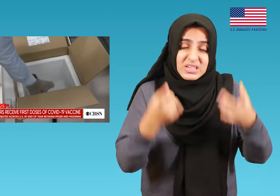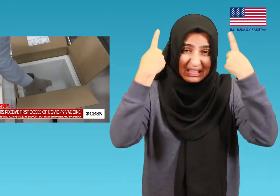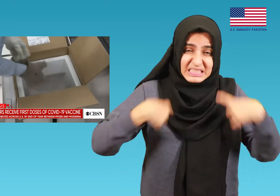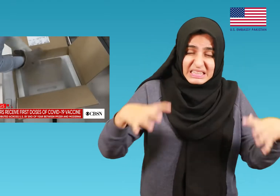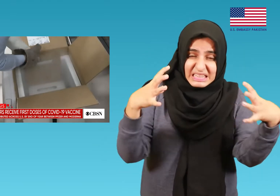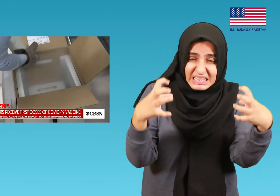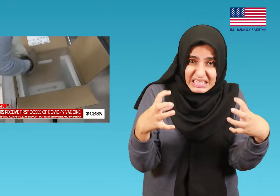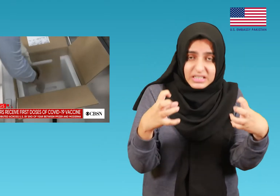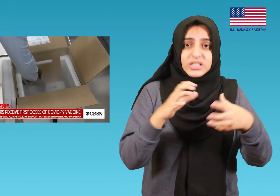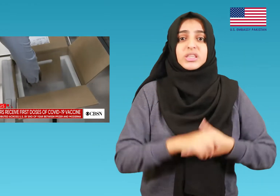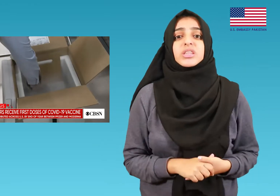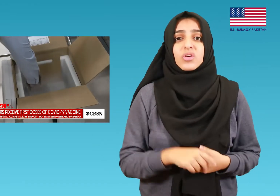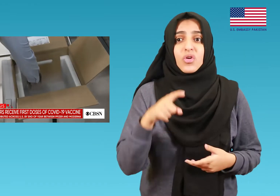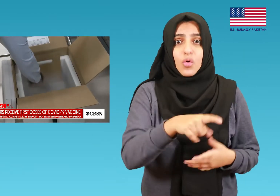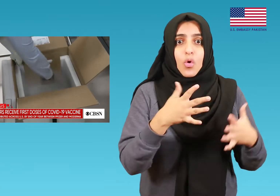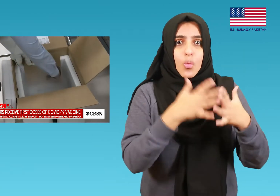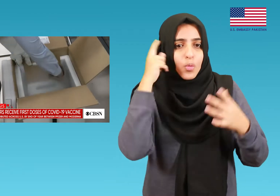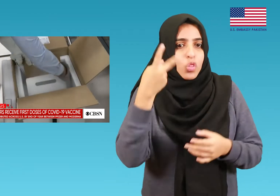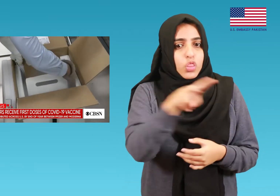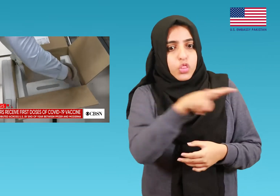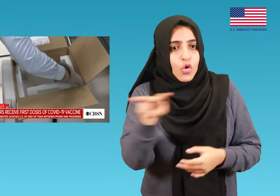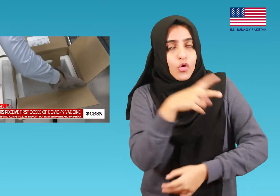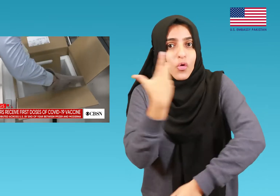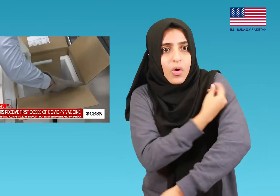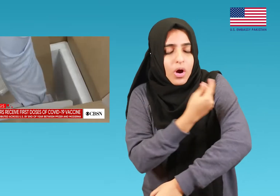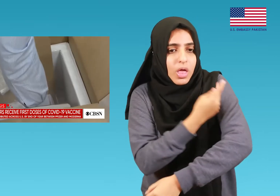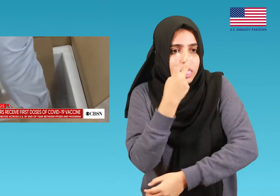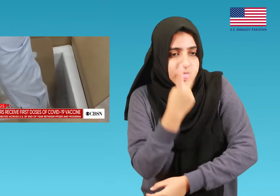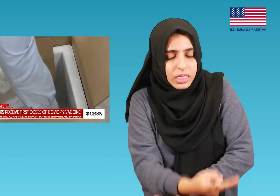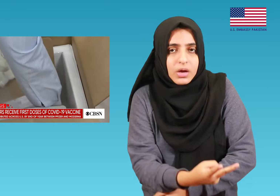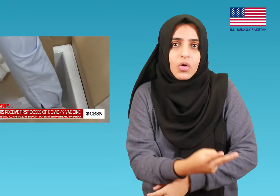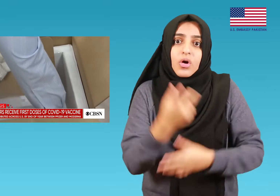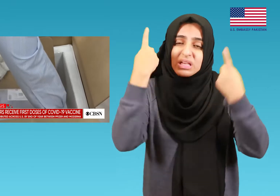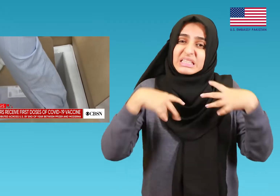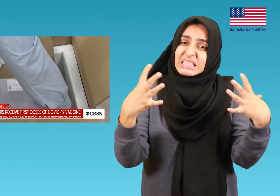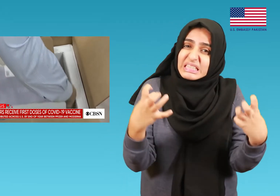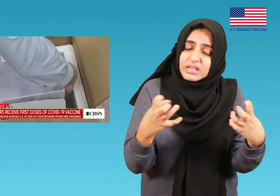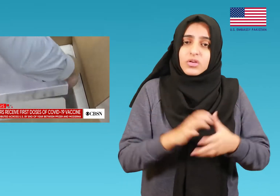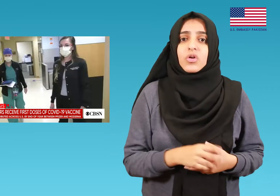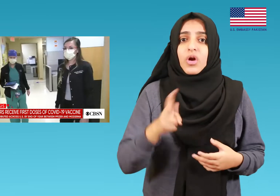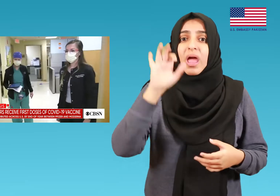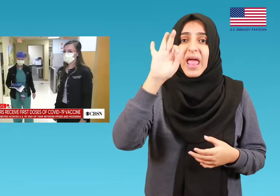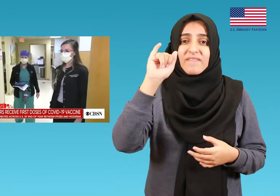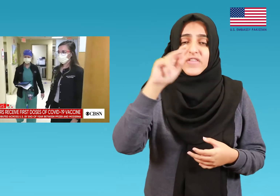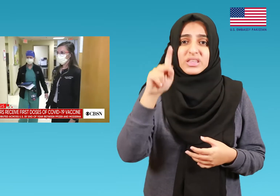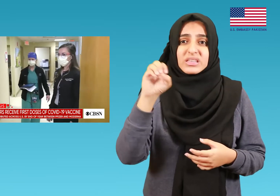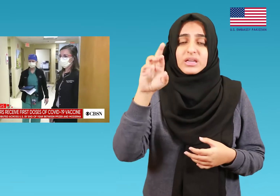fatigue. It was the most common in both trials. Pfizer reported that the only other serious